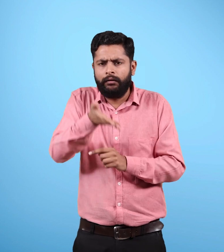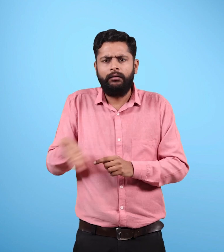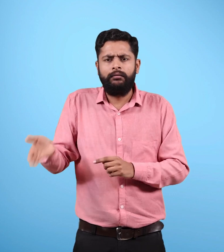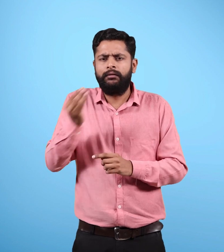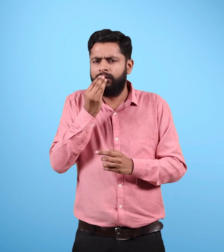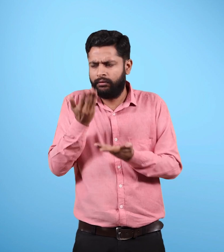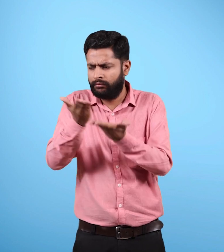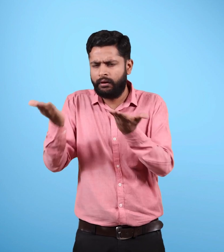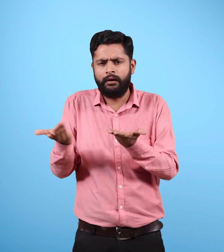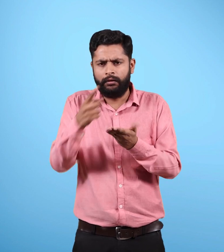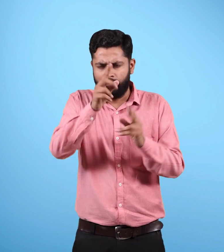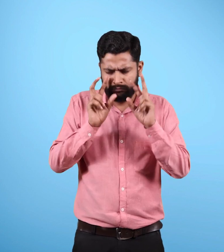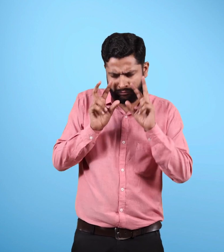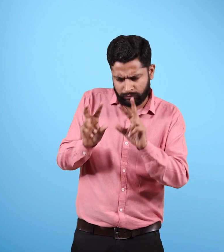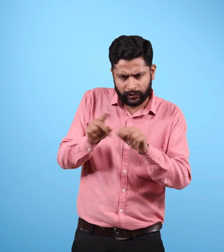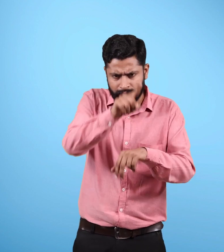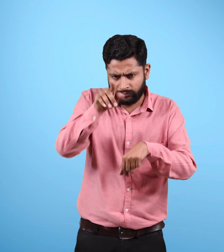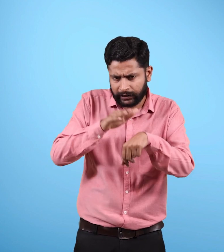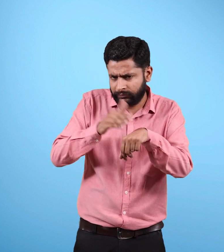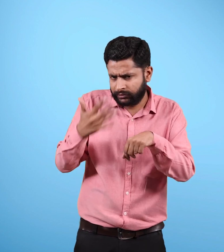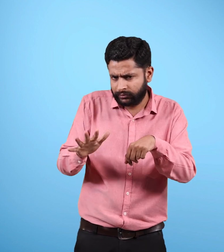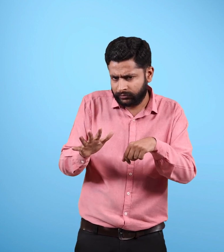small insect may be eating as their food?